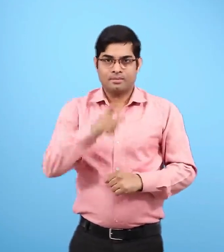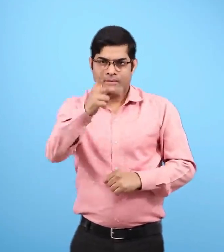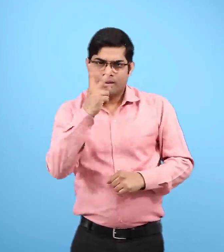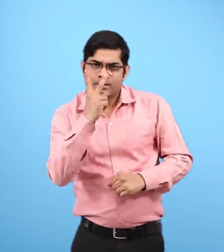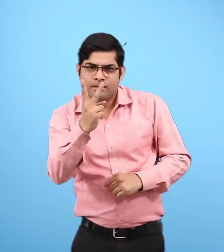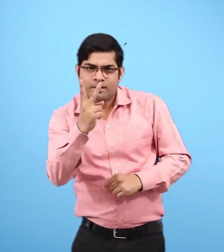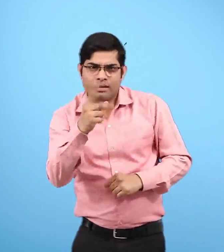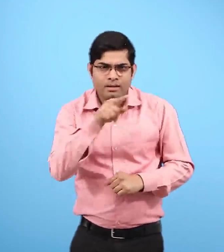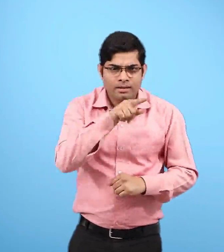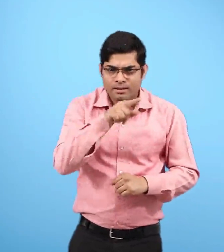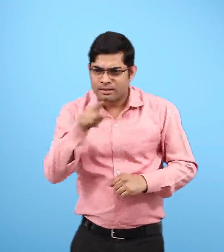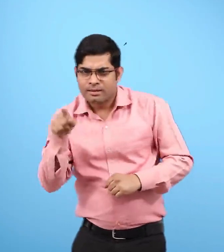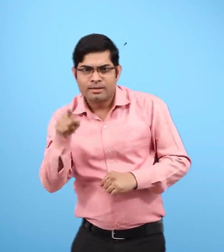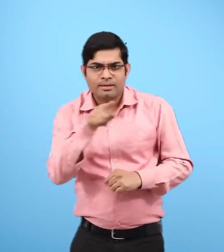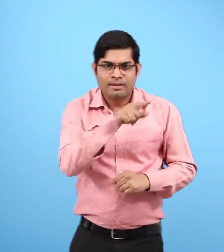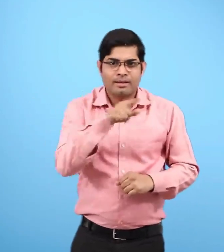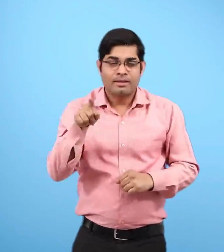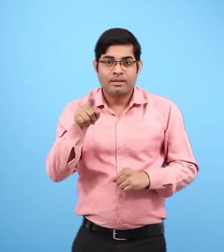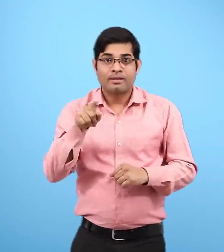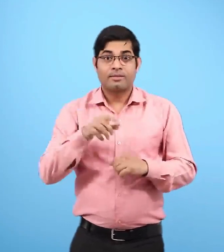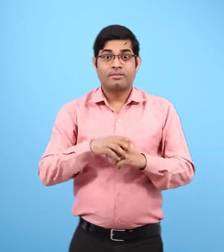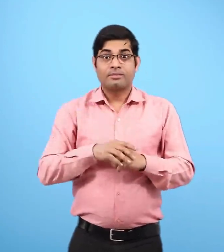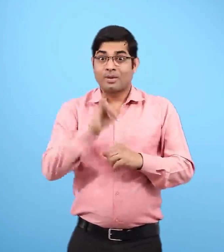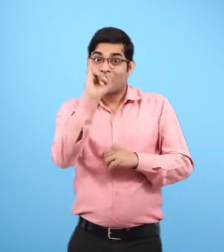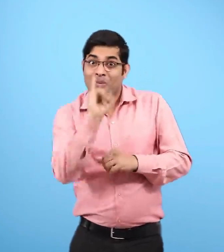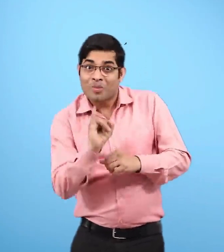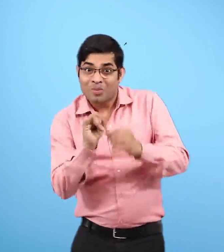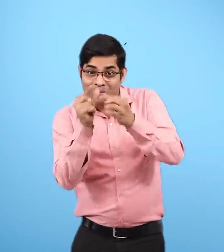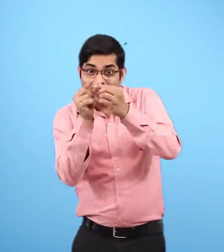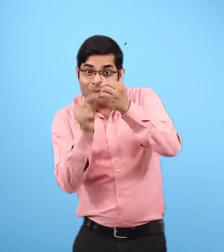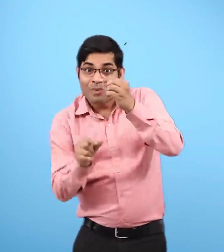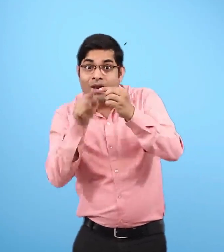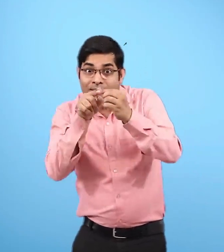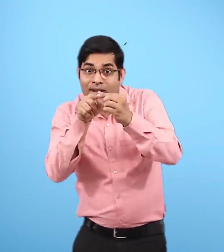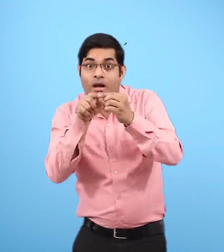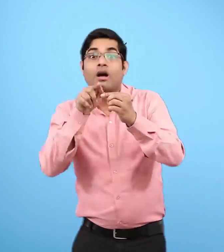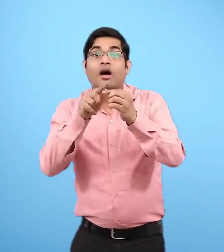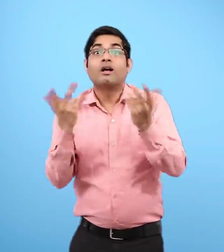You have to identify which brush is the thinnest.